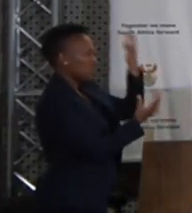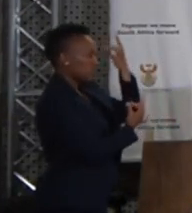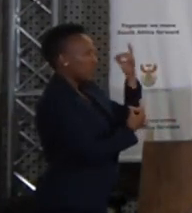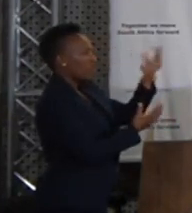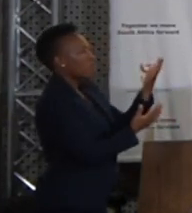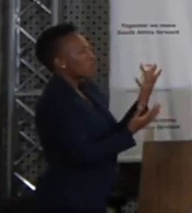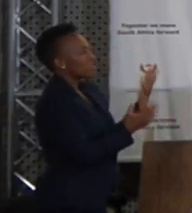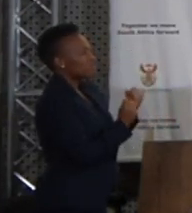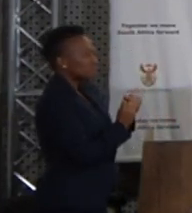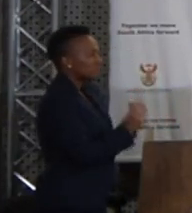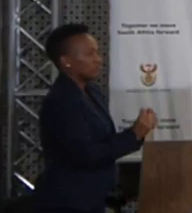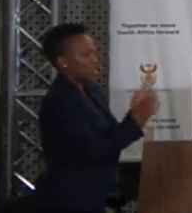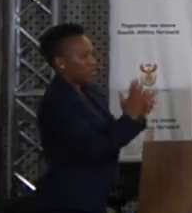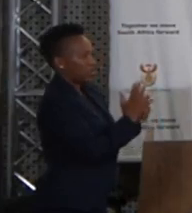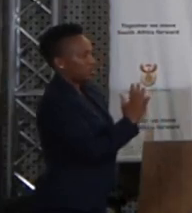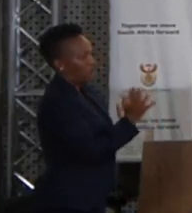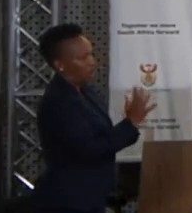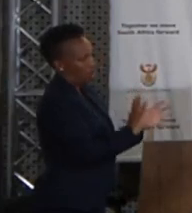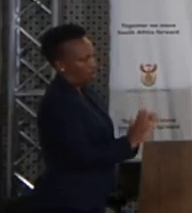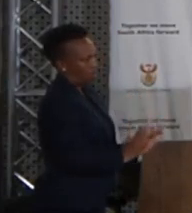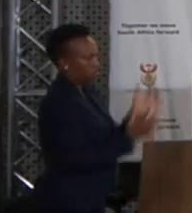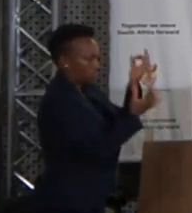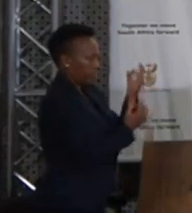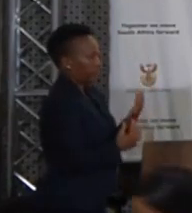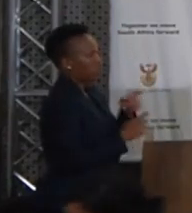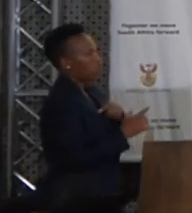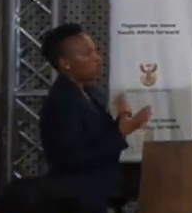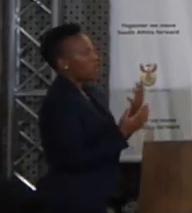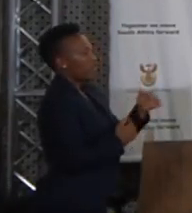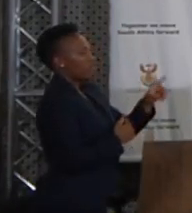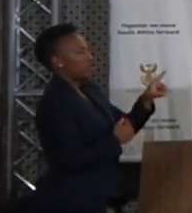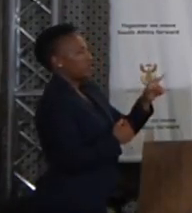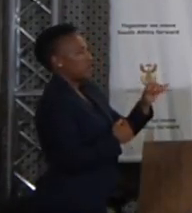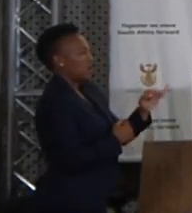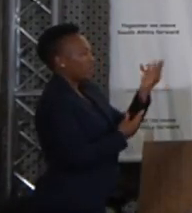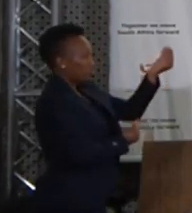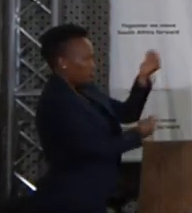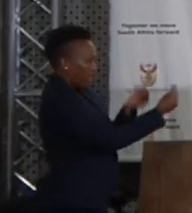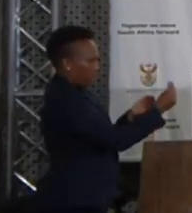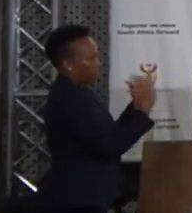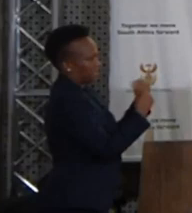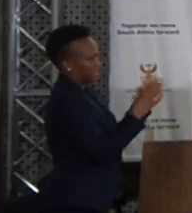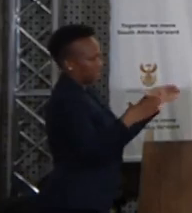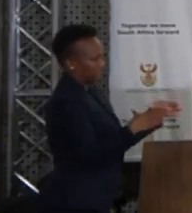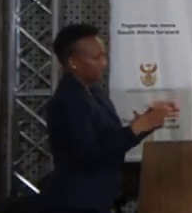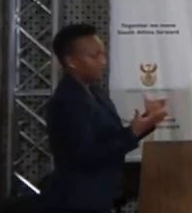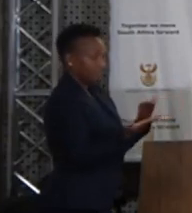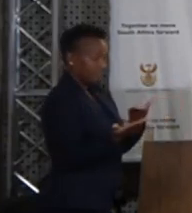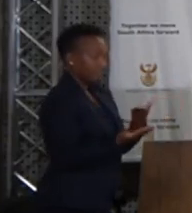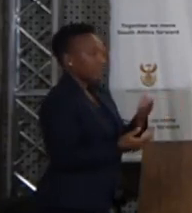strengthening our regulations in the trade and industry space. Mr. Patel.